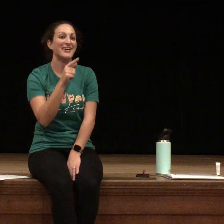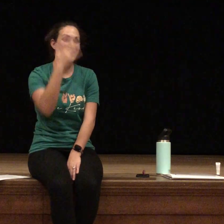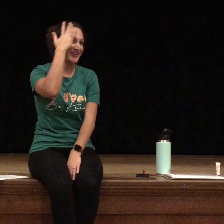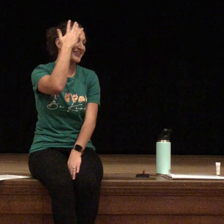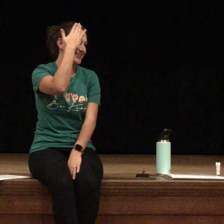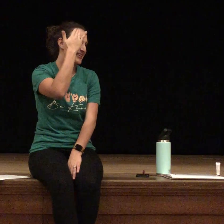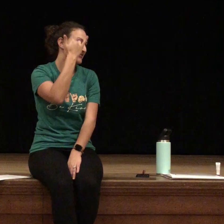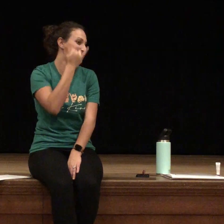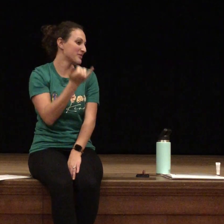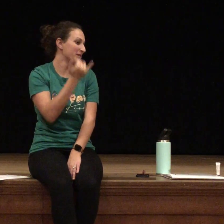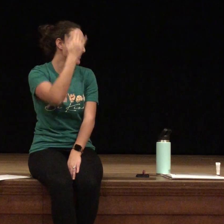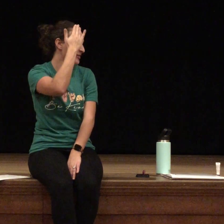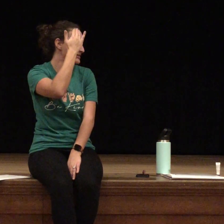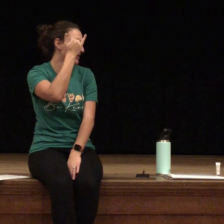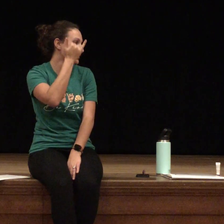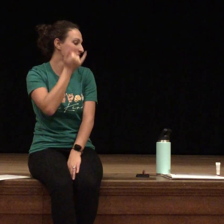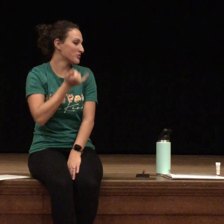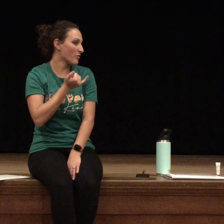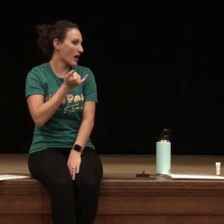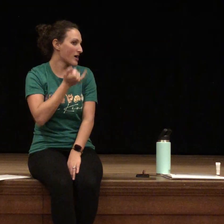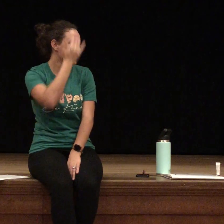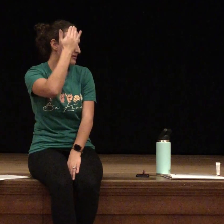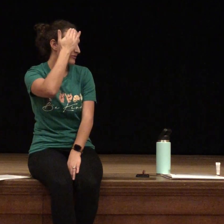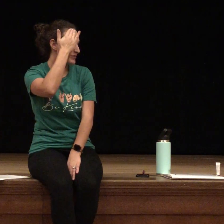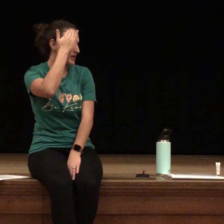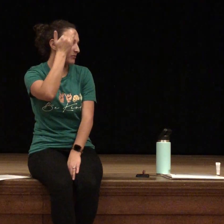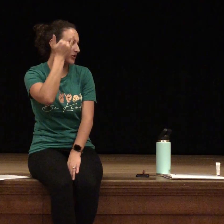Good. Yep, so it's going to be coming down into a Y from the top of your head,